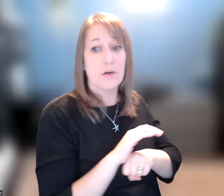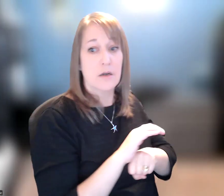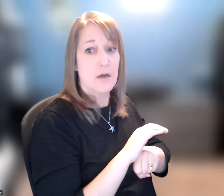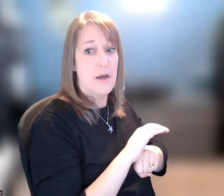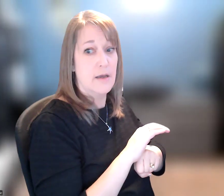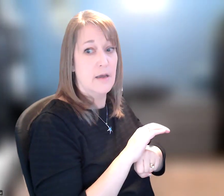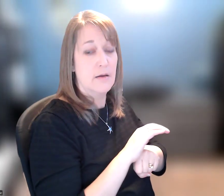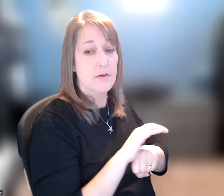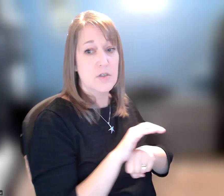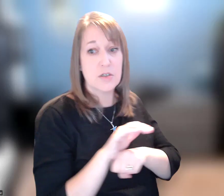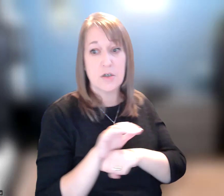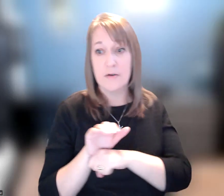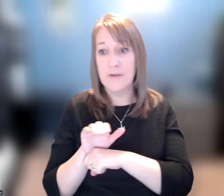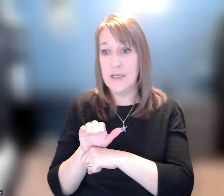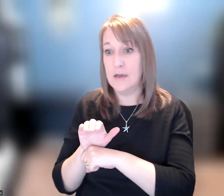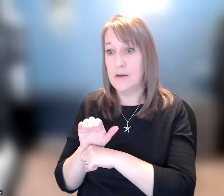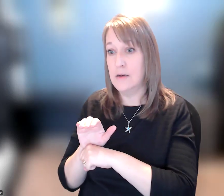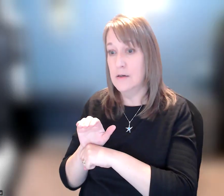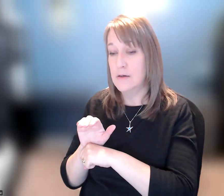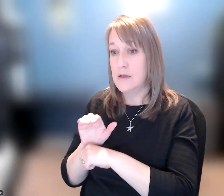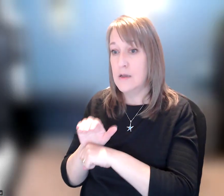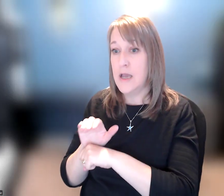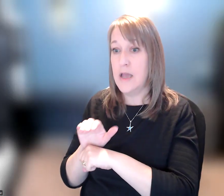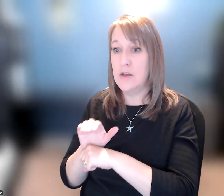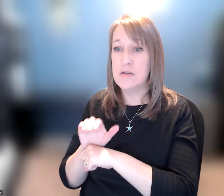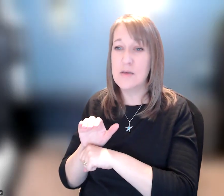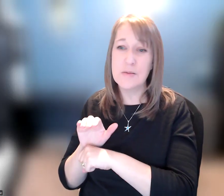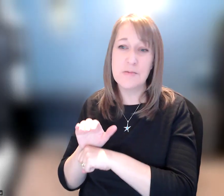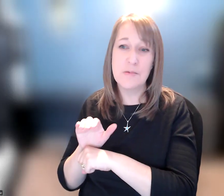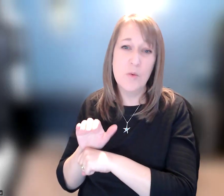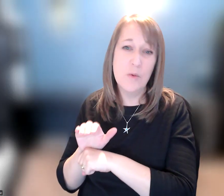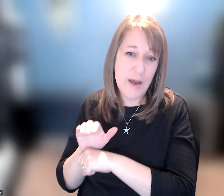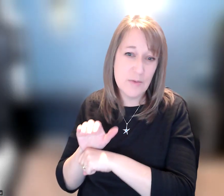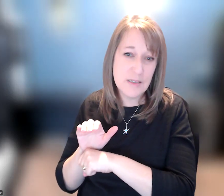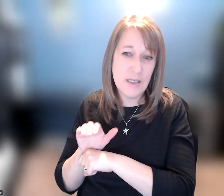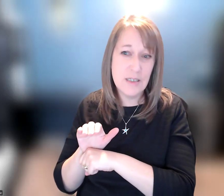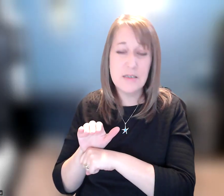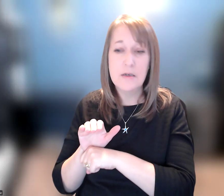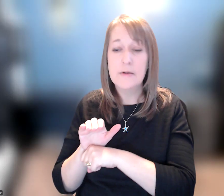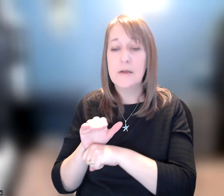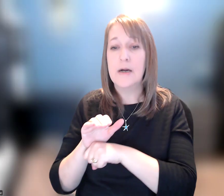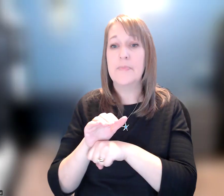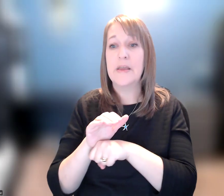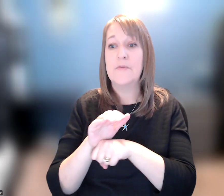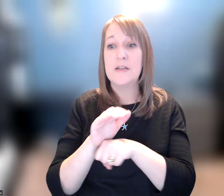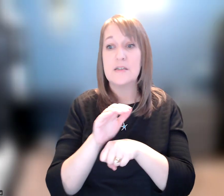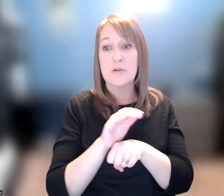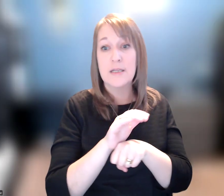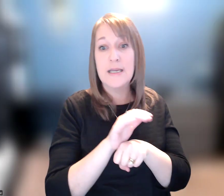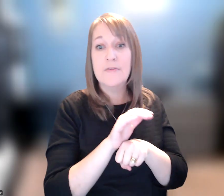going to kind of just curve it here. And sometimes people will bounce it. If it's early